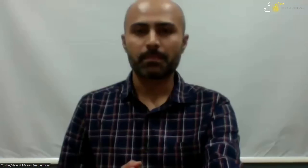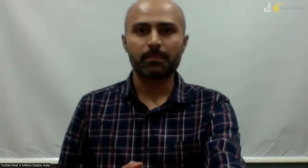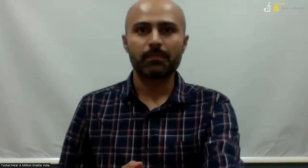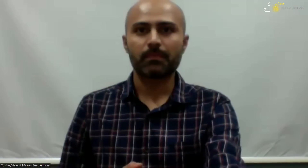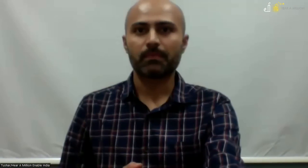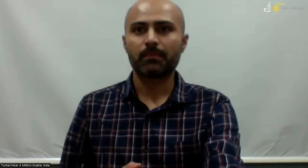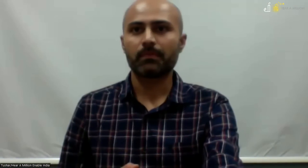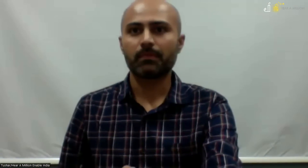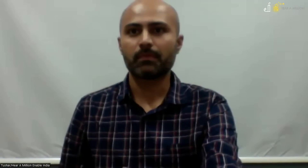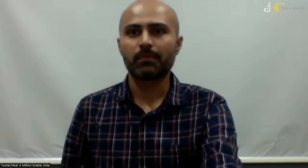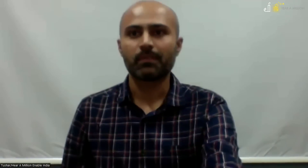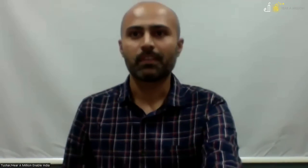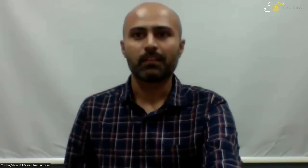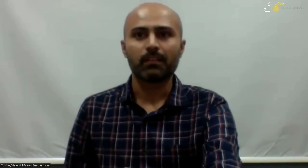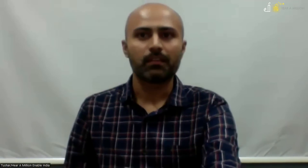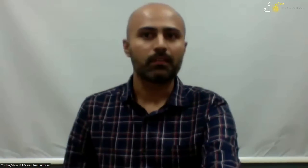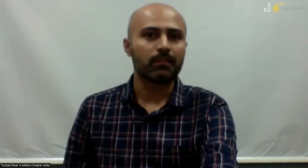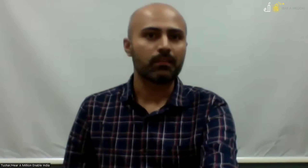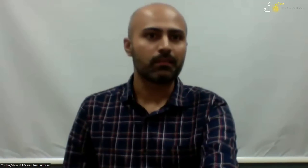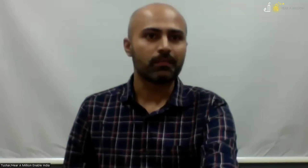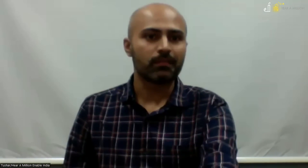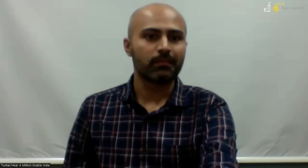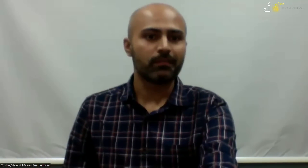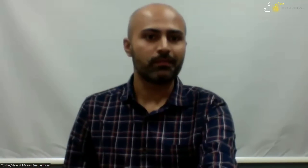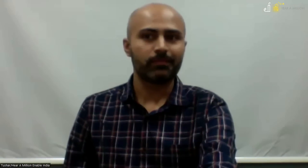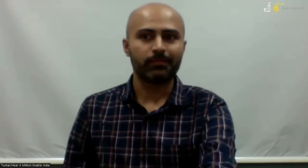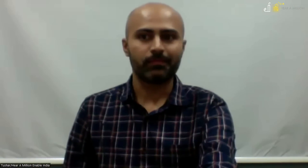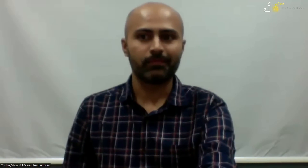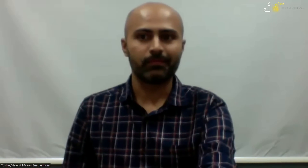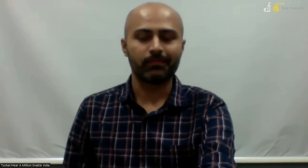Yeah, Manisha, I can take it. Okay.